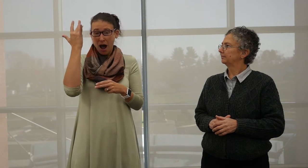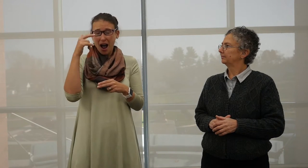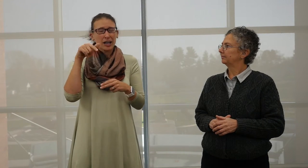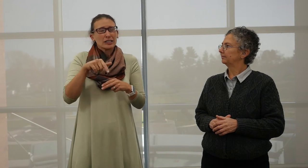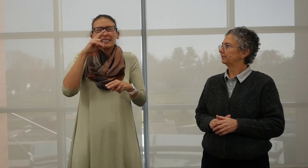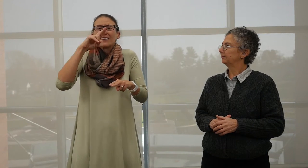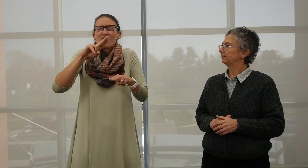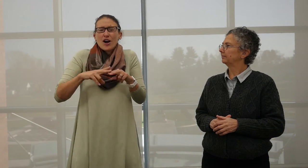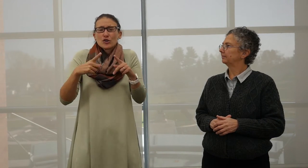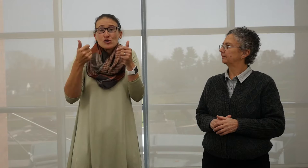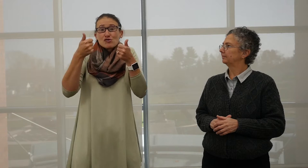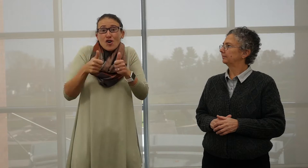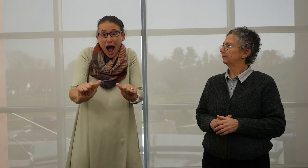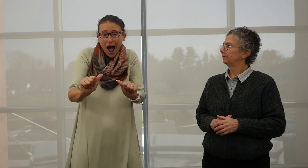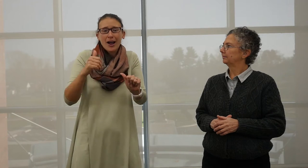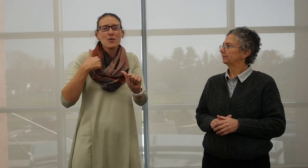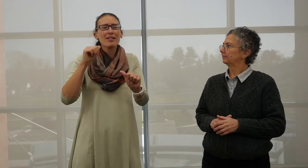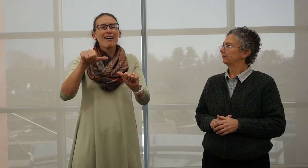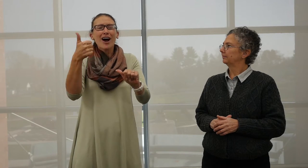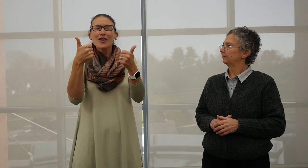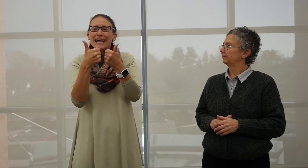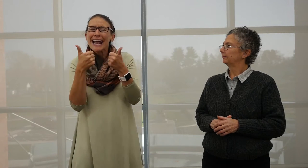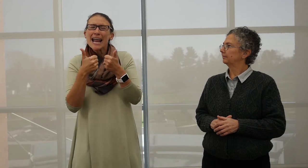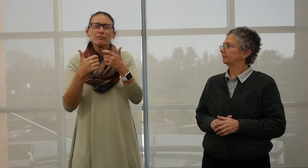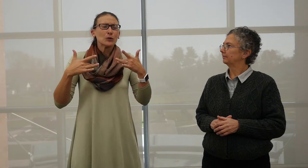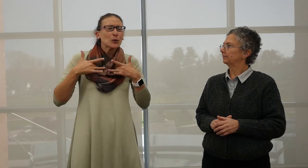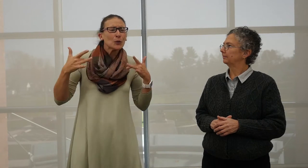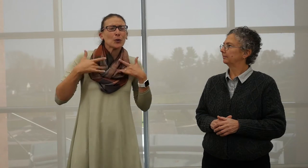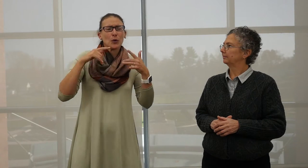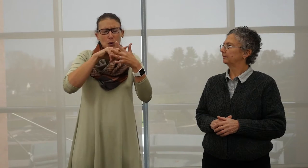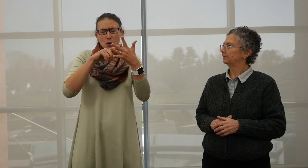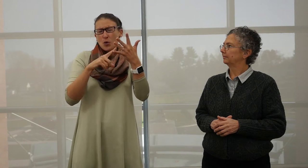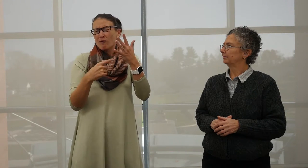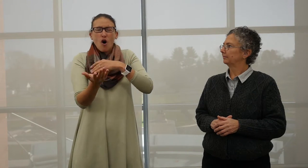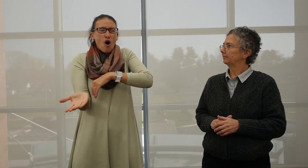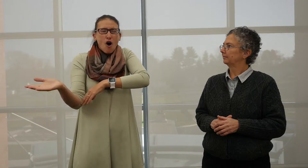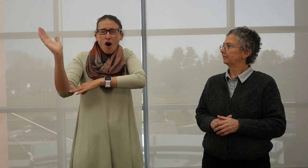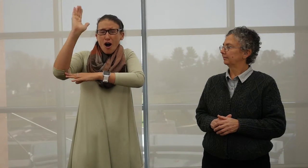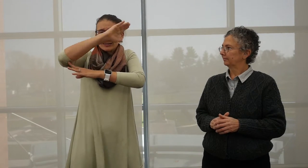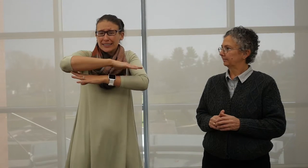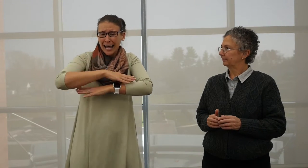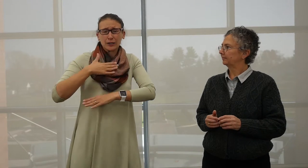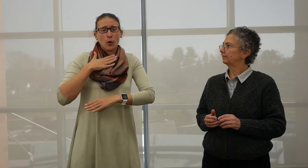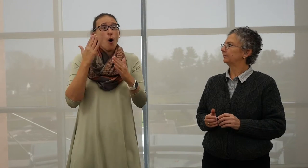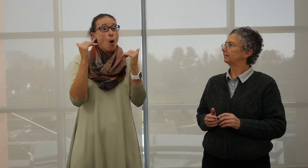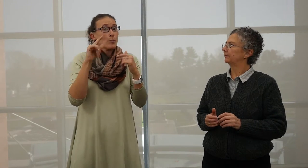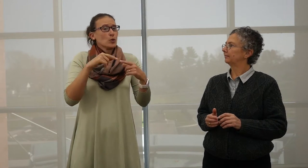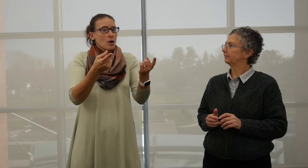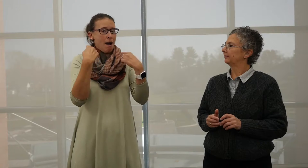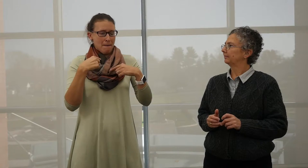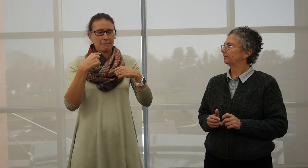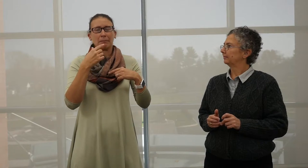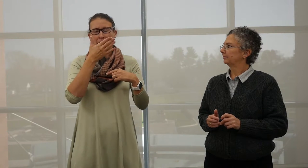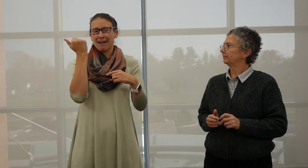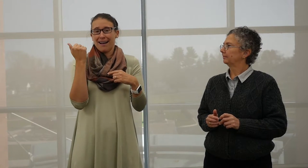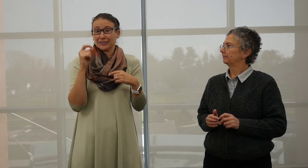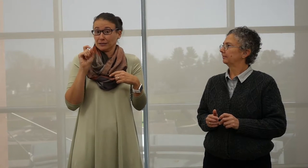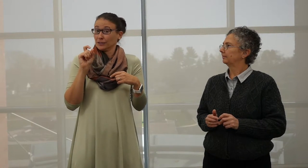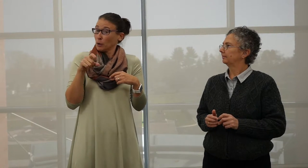segments will be short because this is just fun to try. There'll also be games and activities all day. I hope you'll be coming